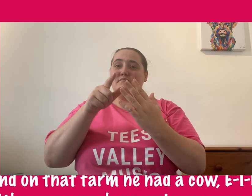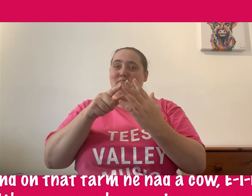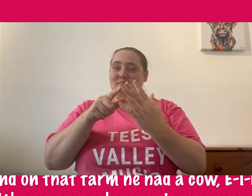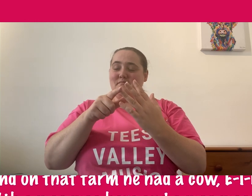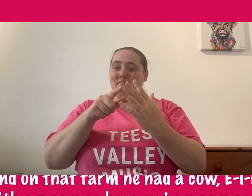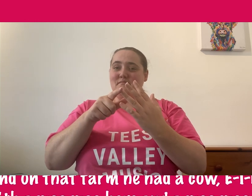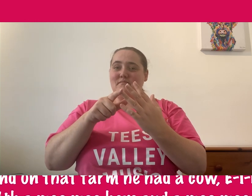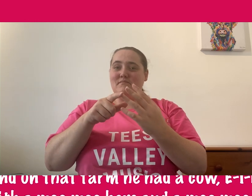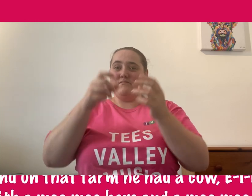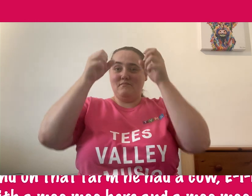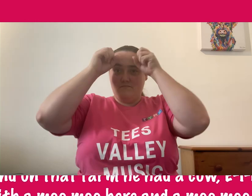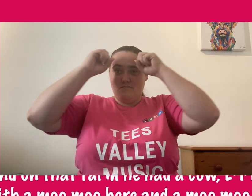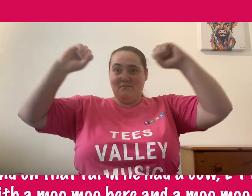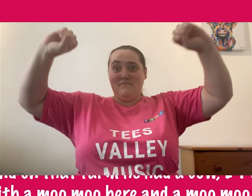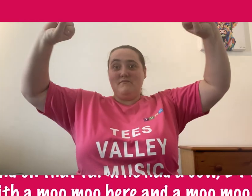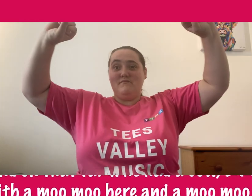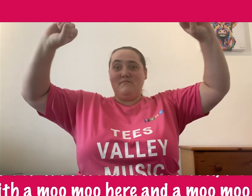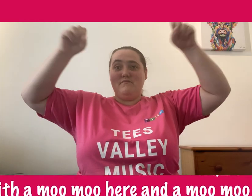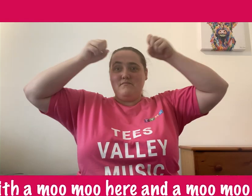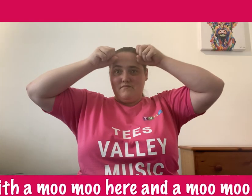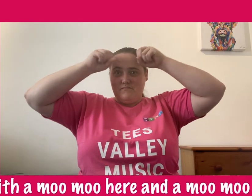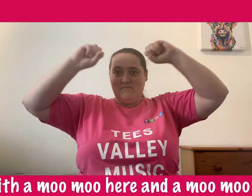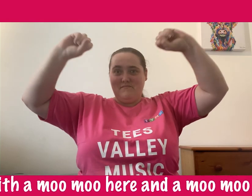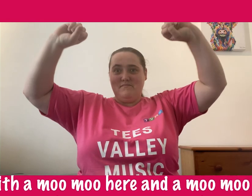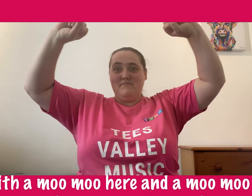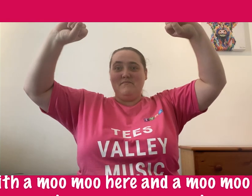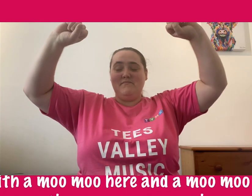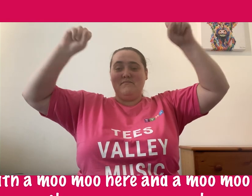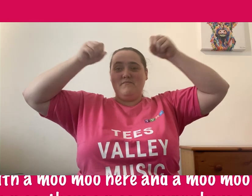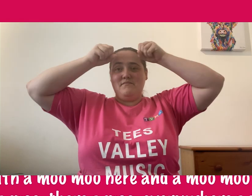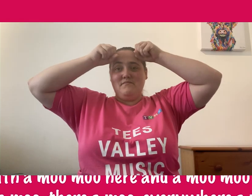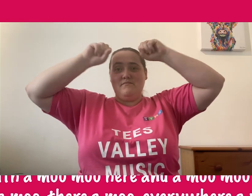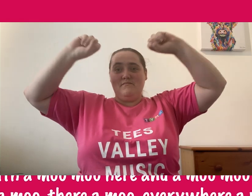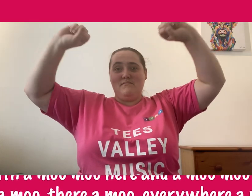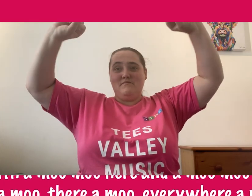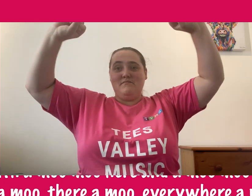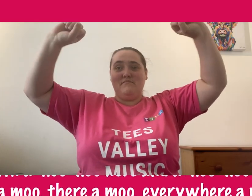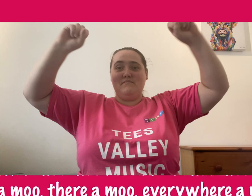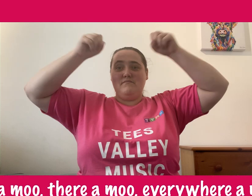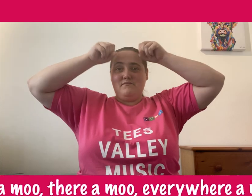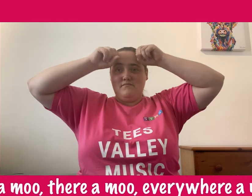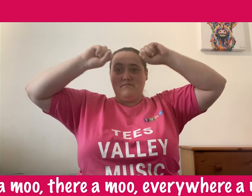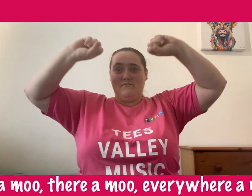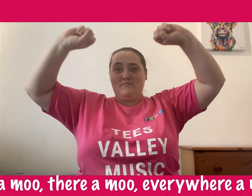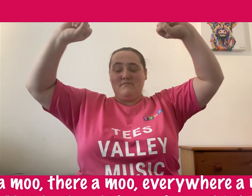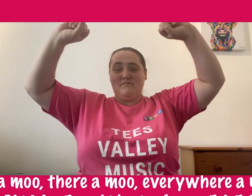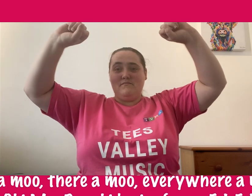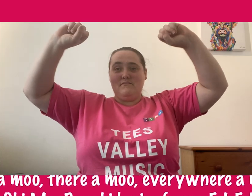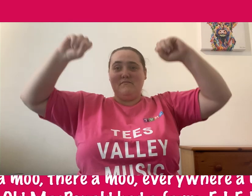E-I-E-I-O. With a moo moo here and a moo moo there, here a moo, there a moo, everywhere a moo moo.